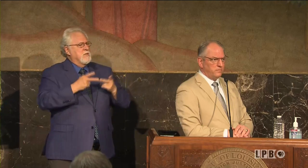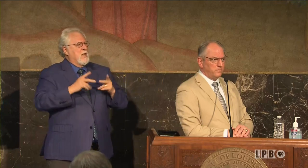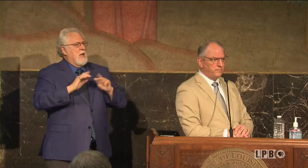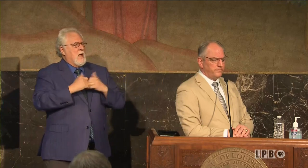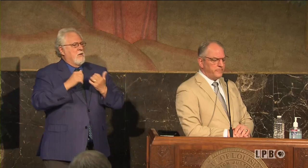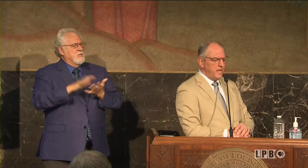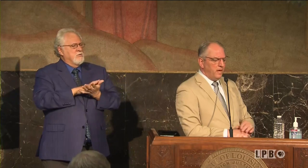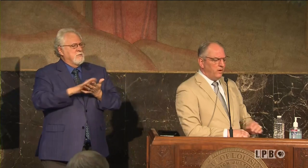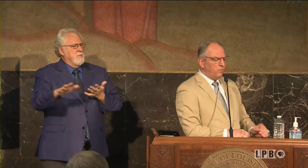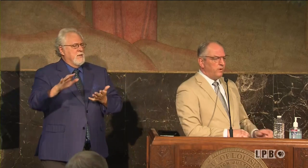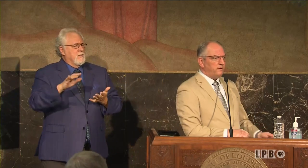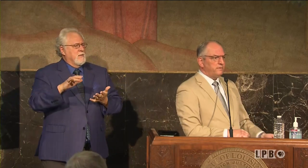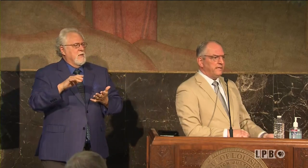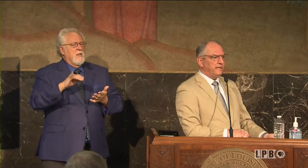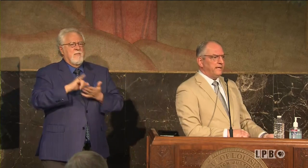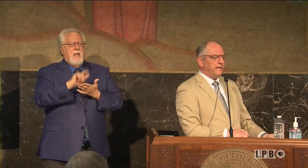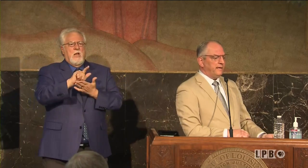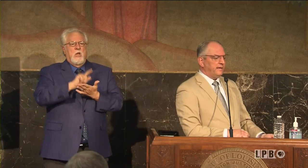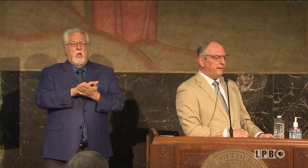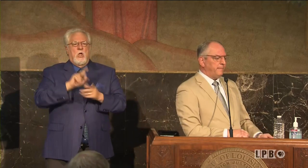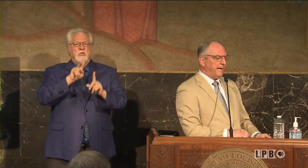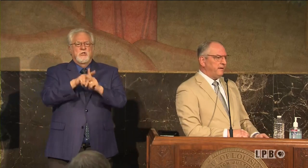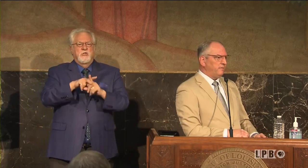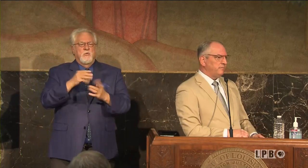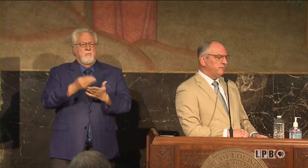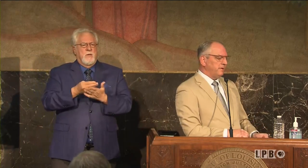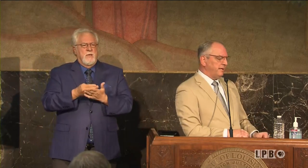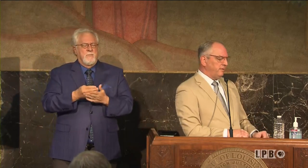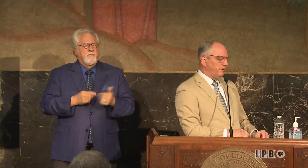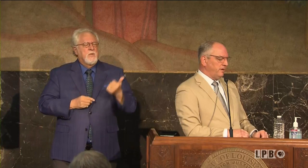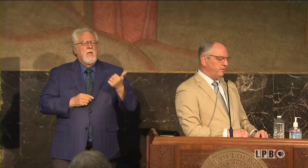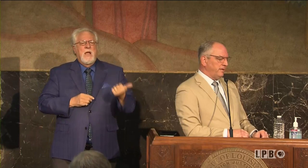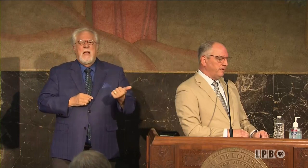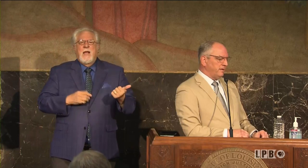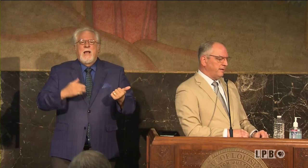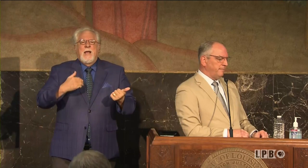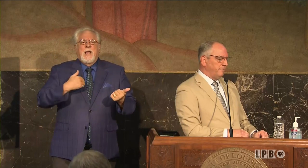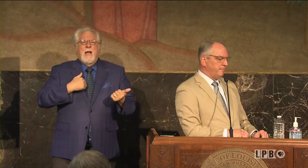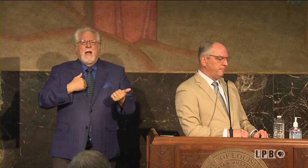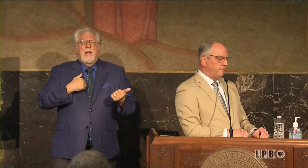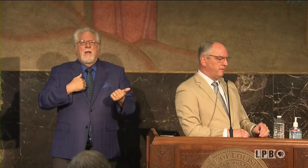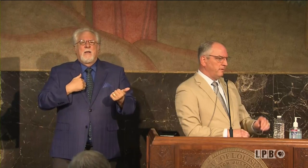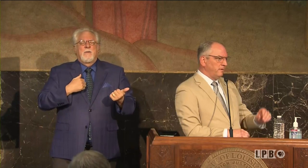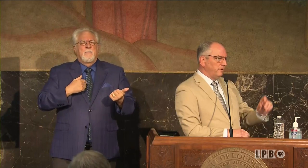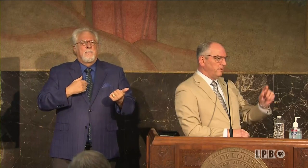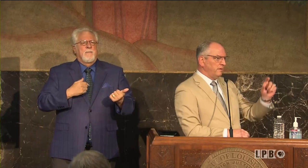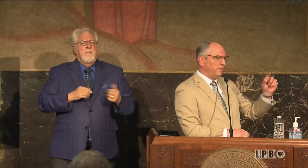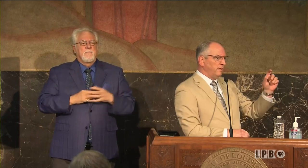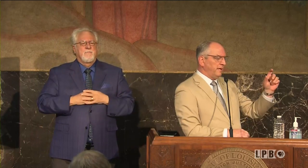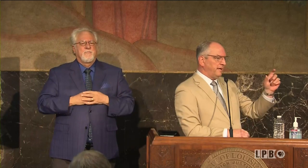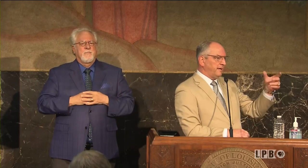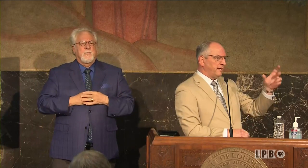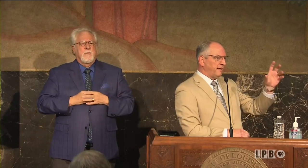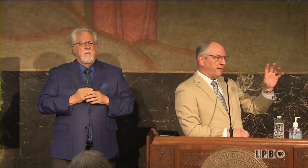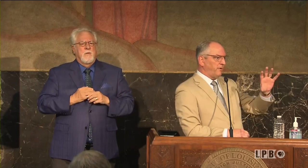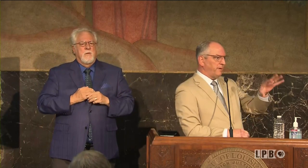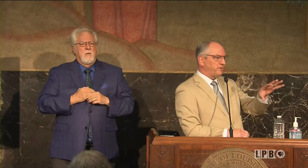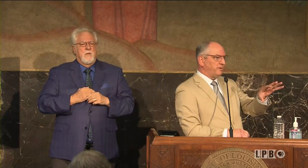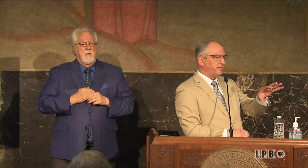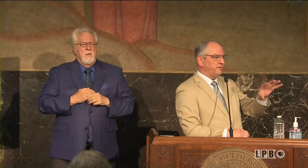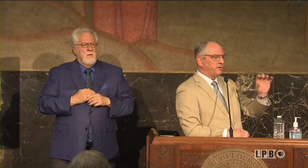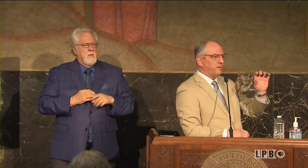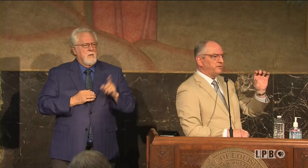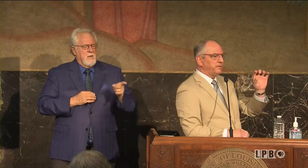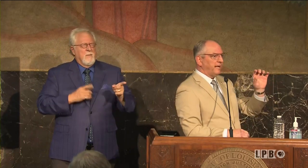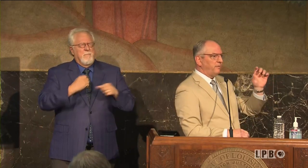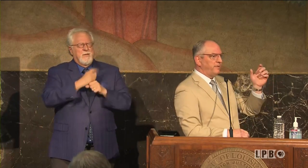social lawsuit? Well, I don't know that because I want to make sure I